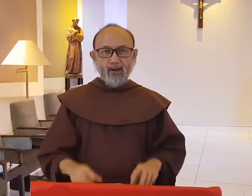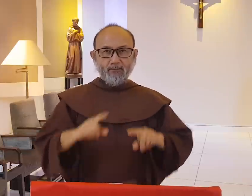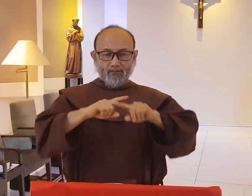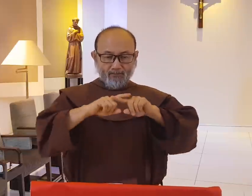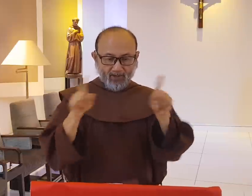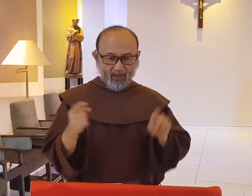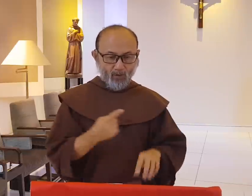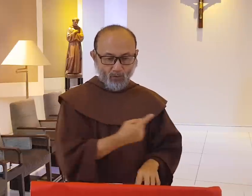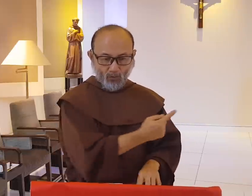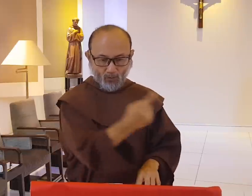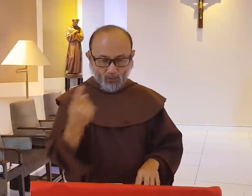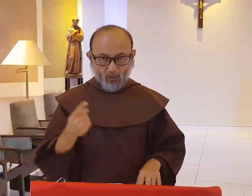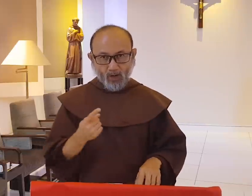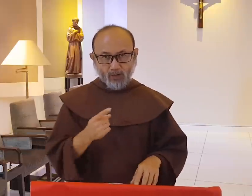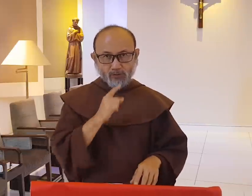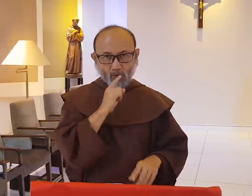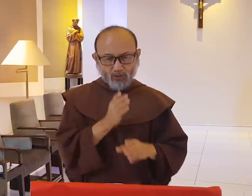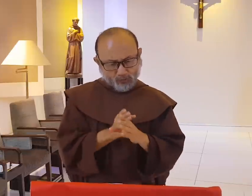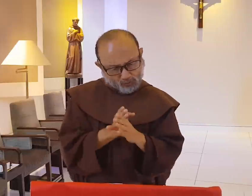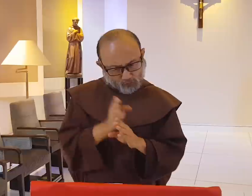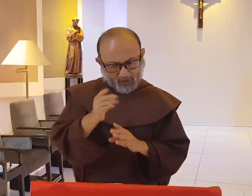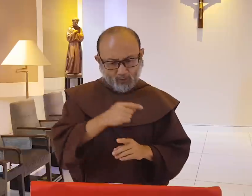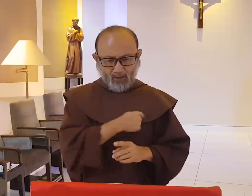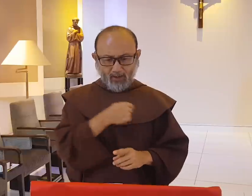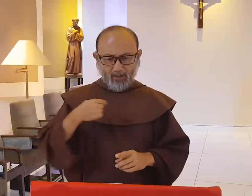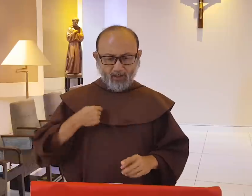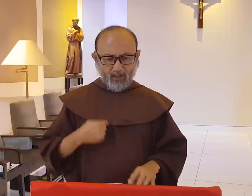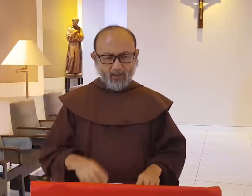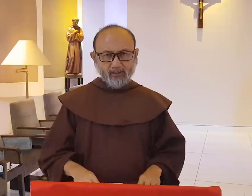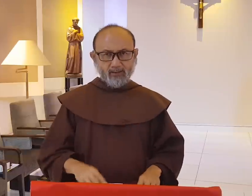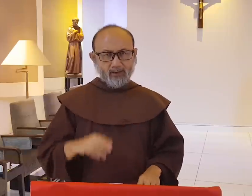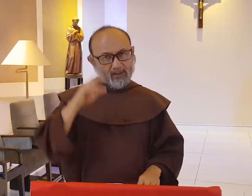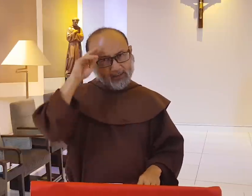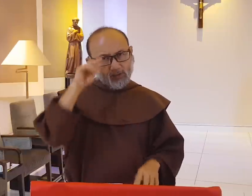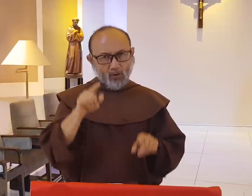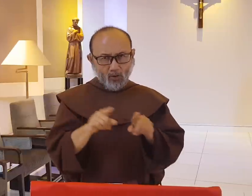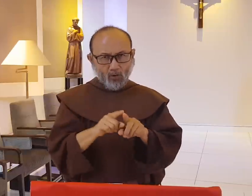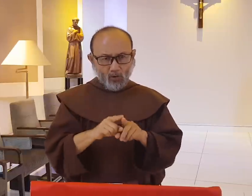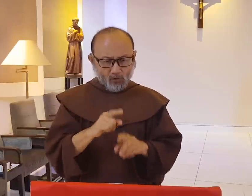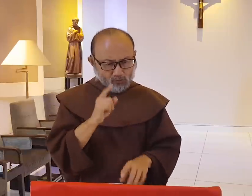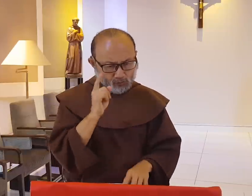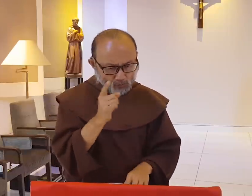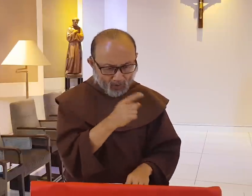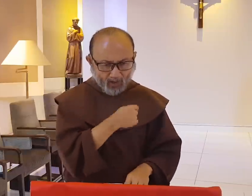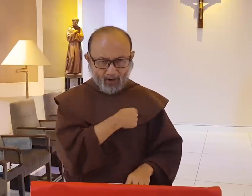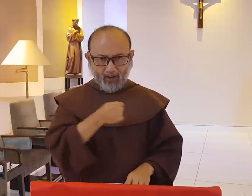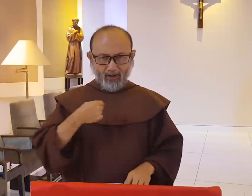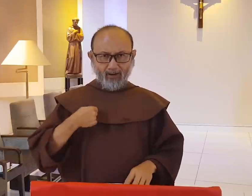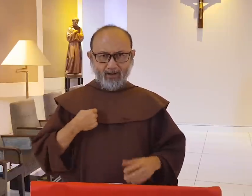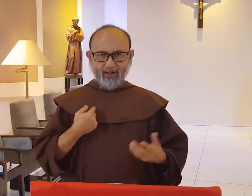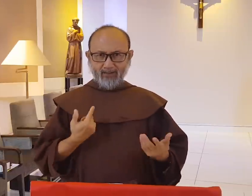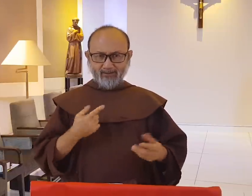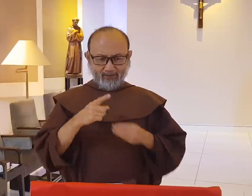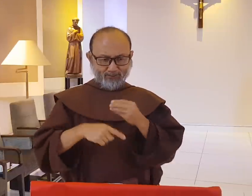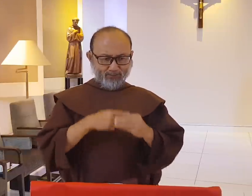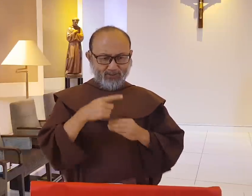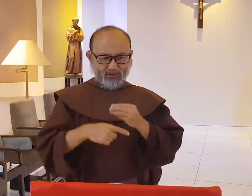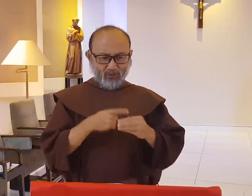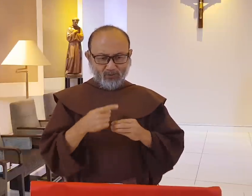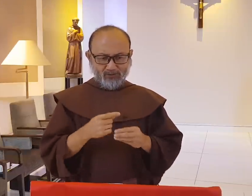but they are directed to us. He also chides us about being fearful about